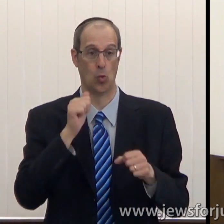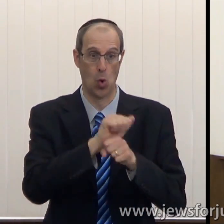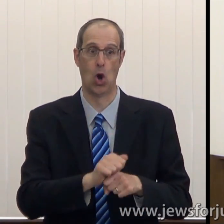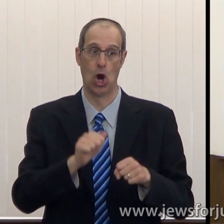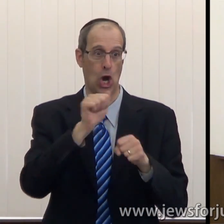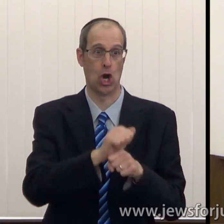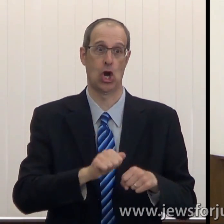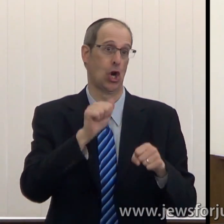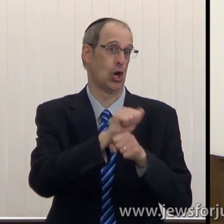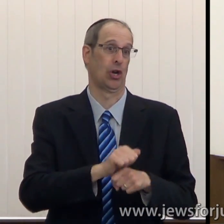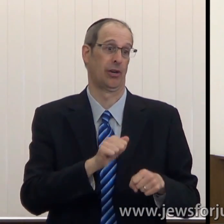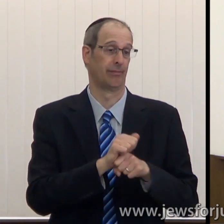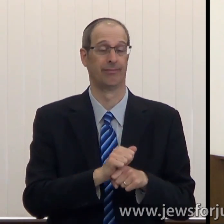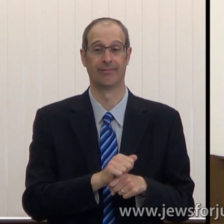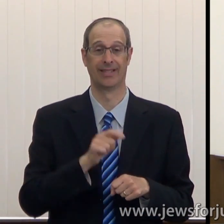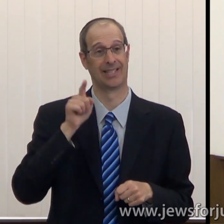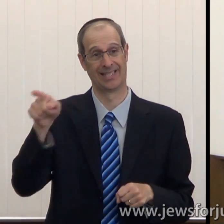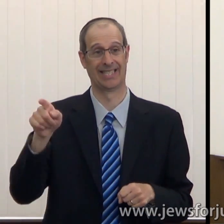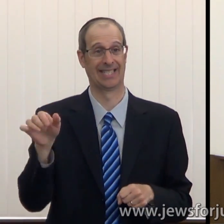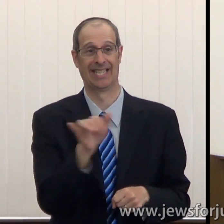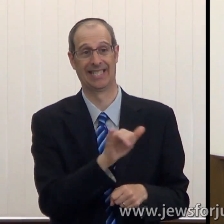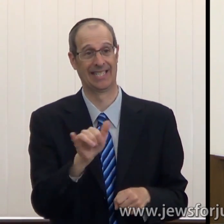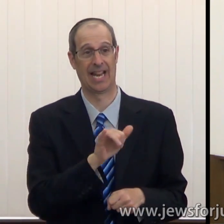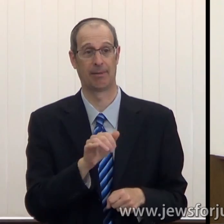there's someone else doing the same exact business.